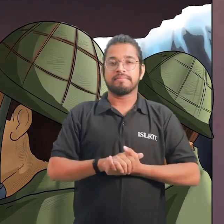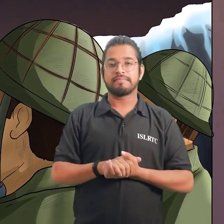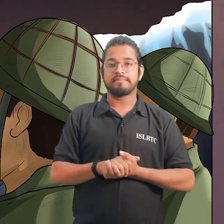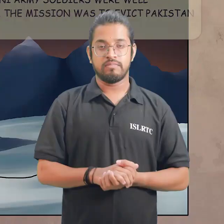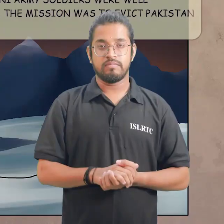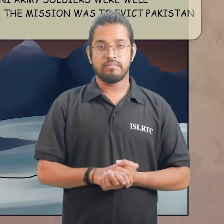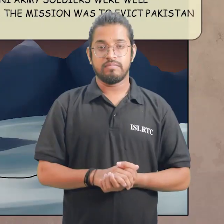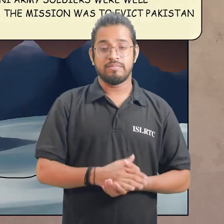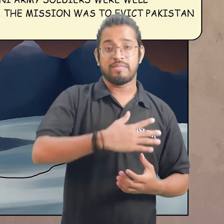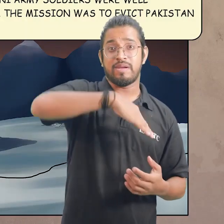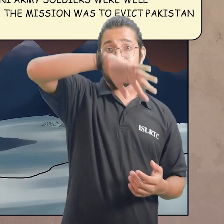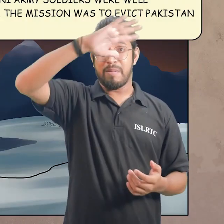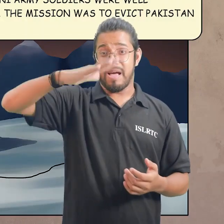carefully.